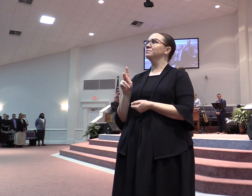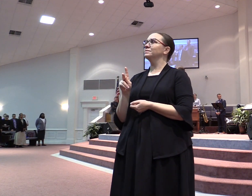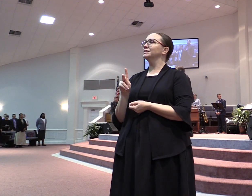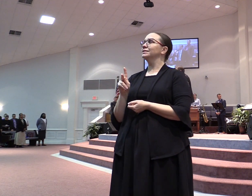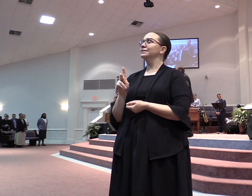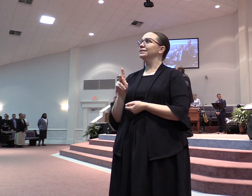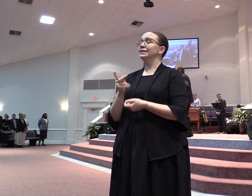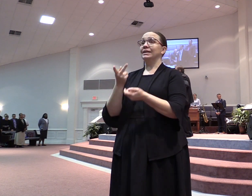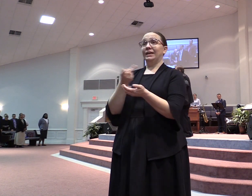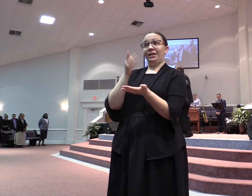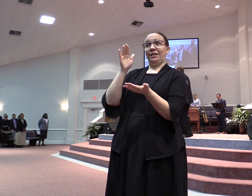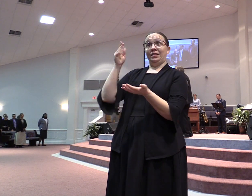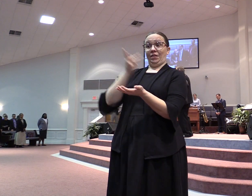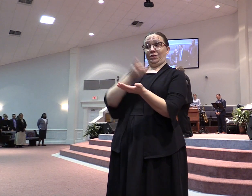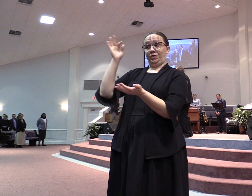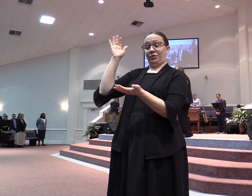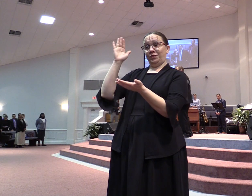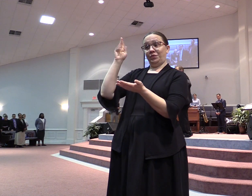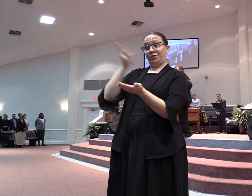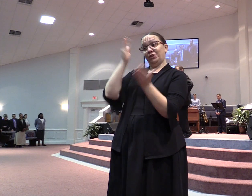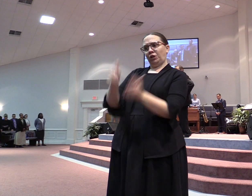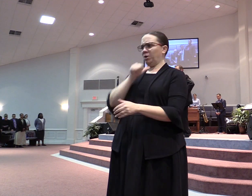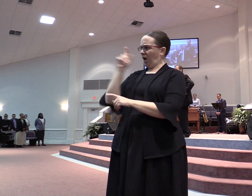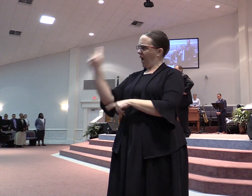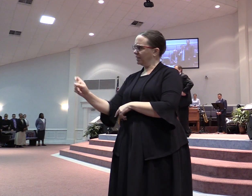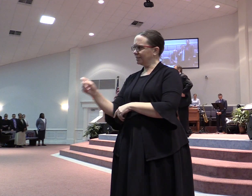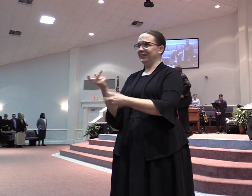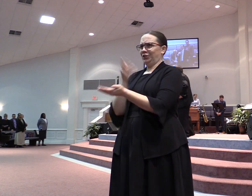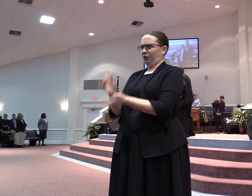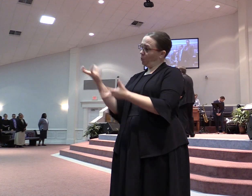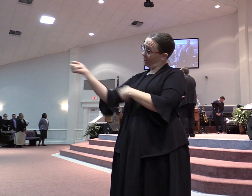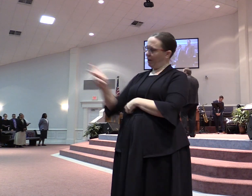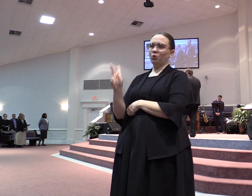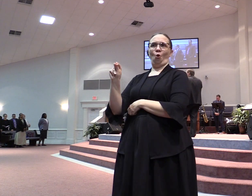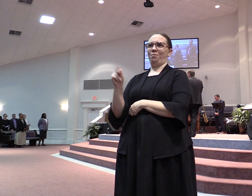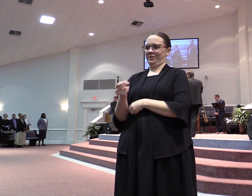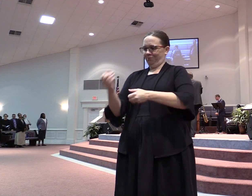Yeah. Yep. Actually, the shepherd didn't ask. He just threw the old sheep on the shoulder. Right.